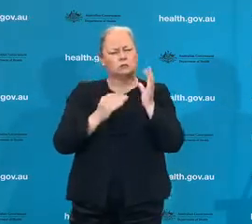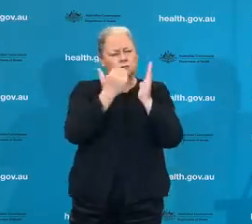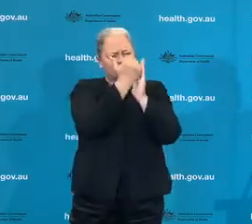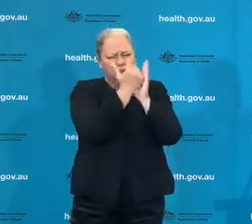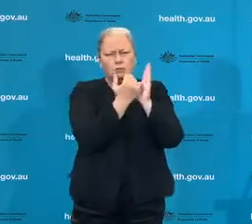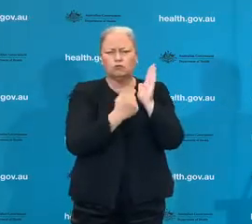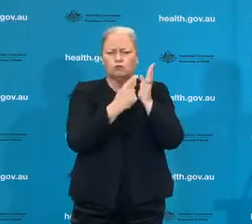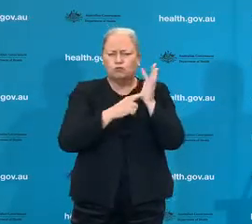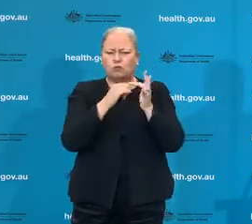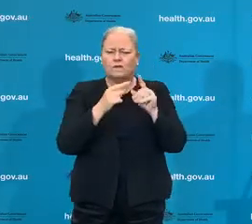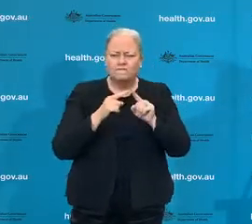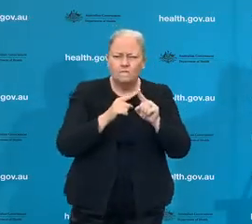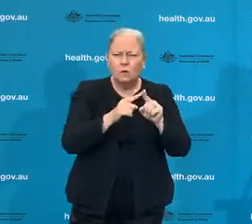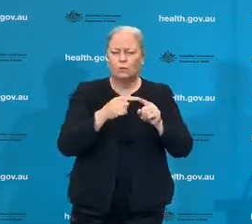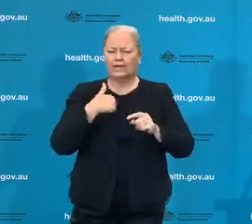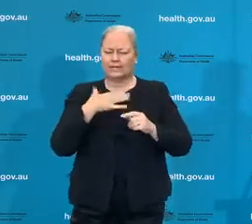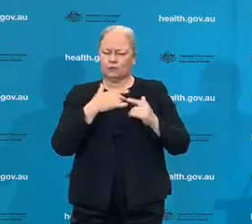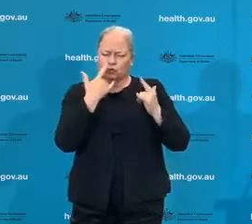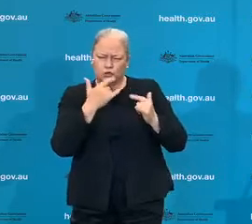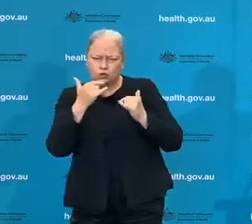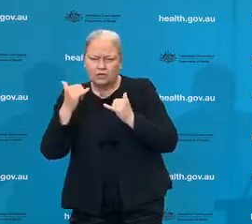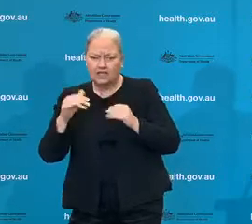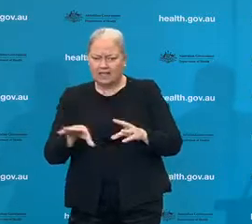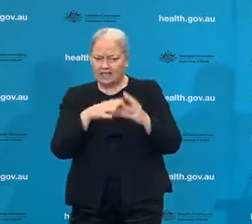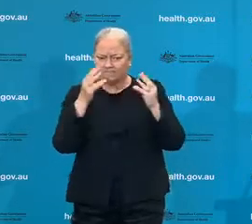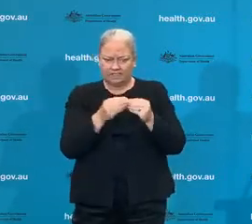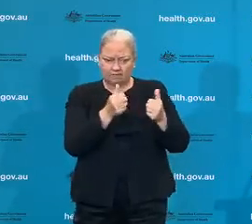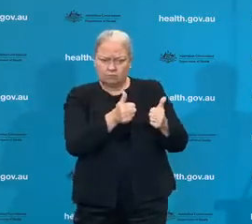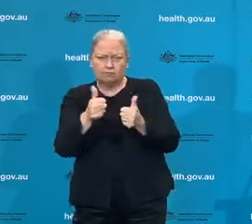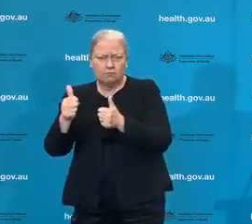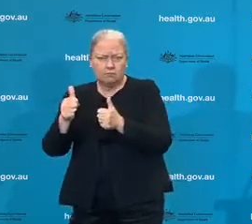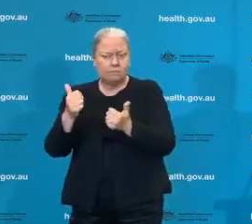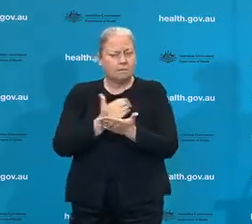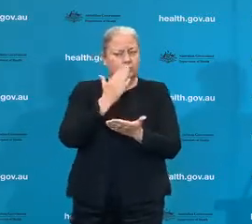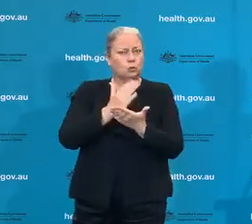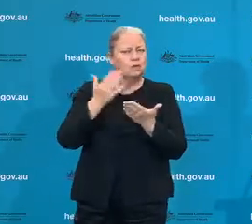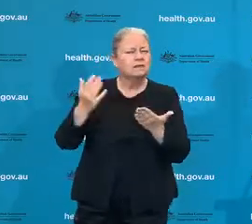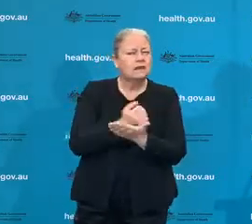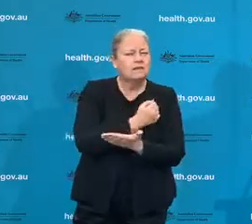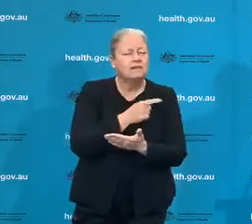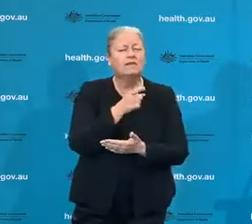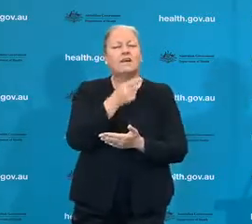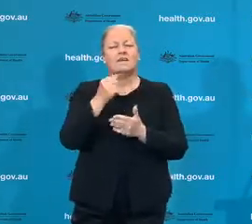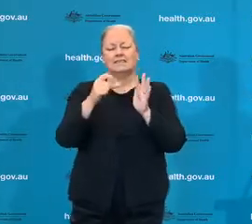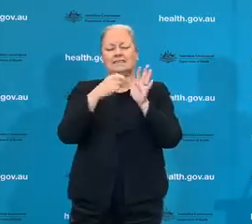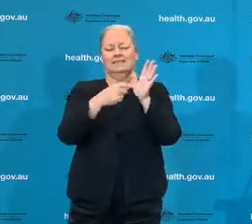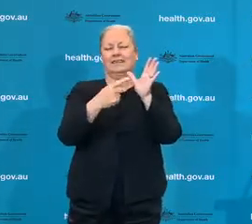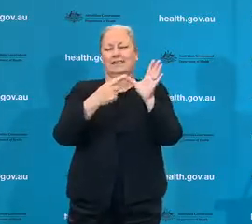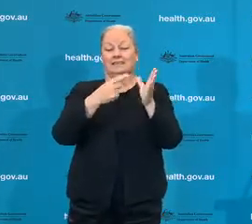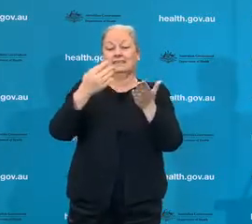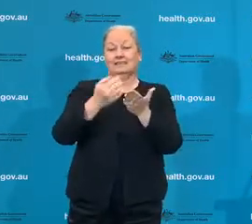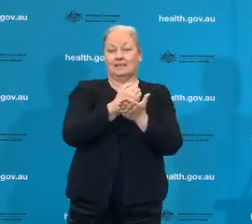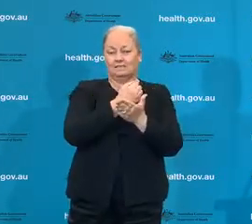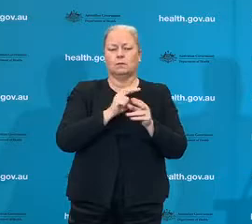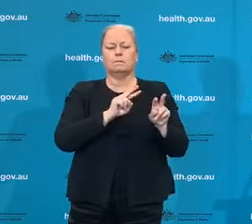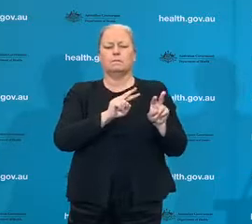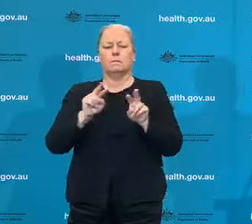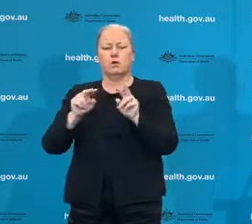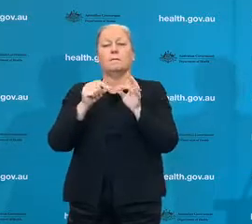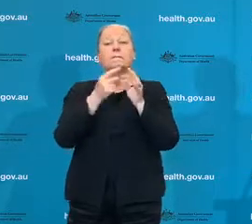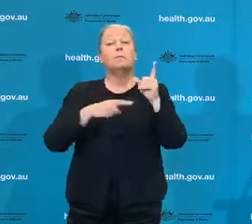and balances with regards to maintaining safety. They have such things called data safety monitoring boards,